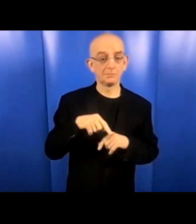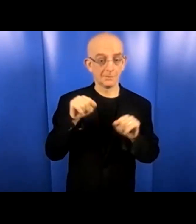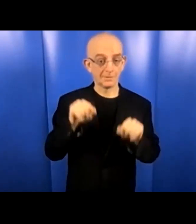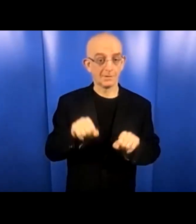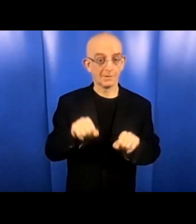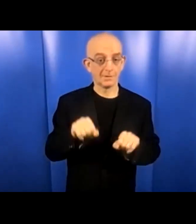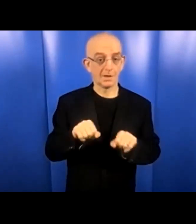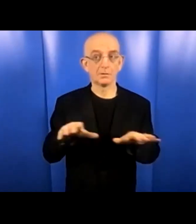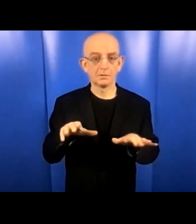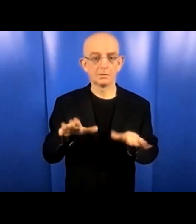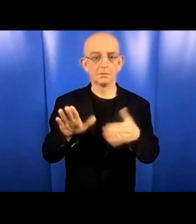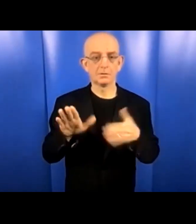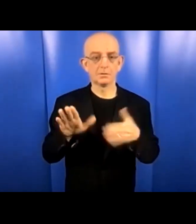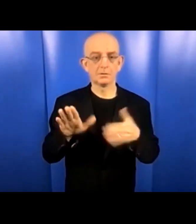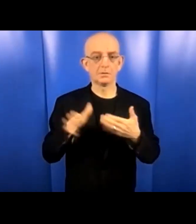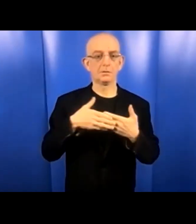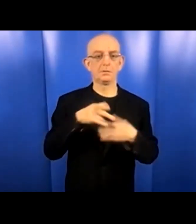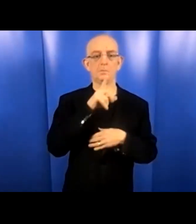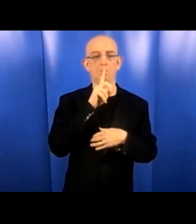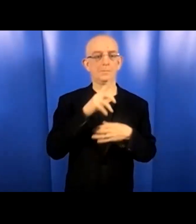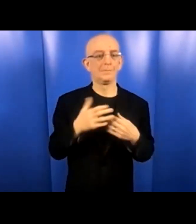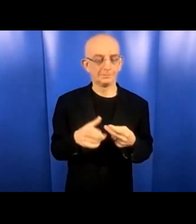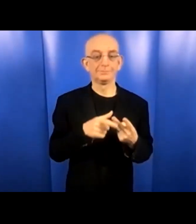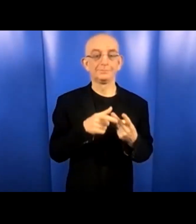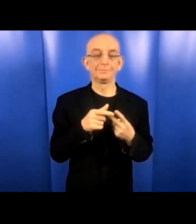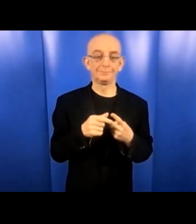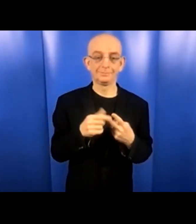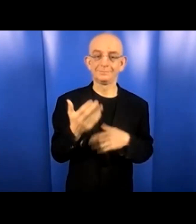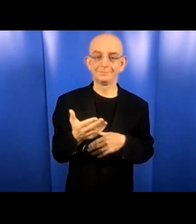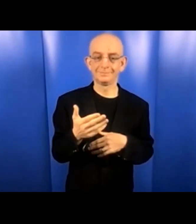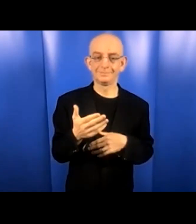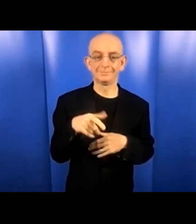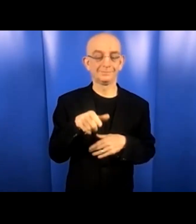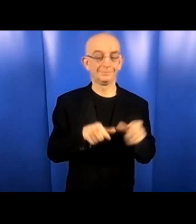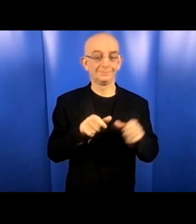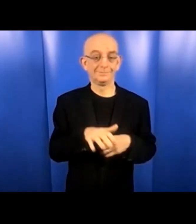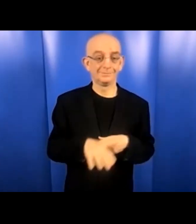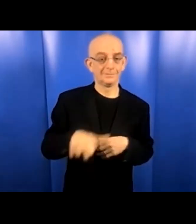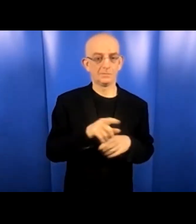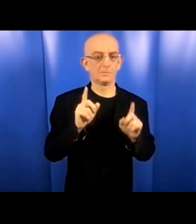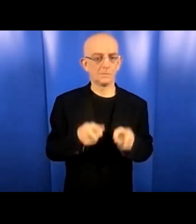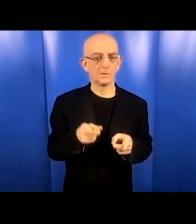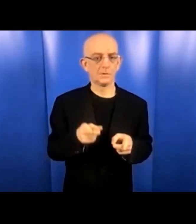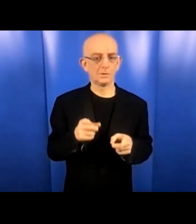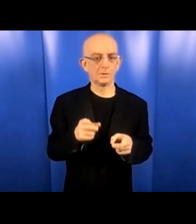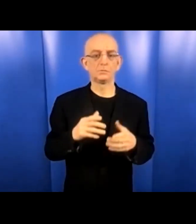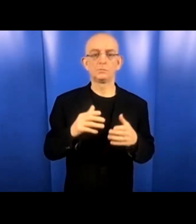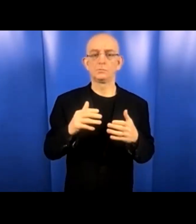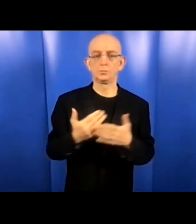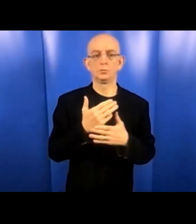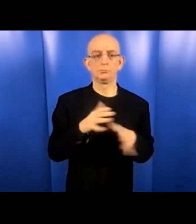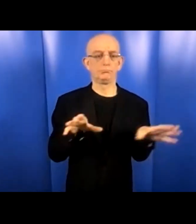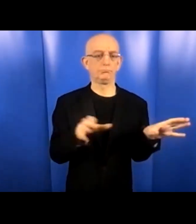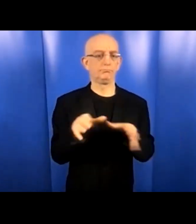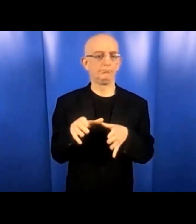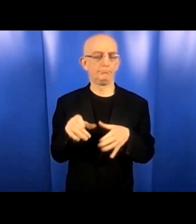energizing that civic space, we need, you know, new groups to be able to emerge and engage. But